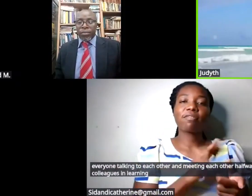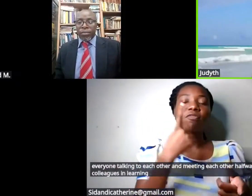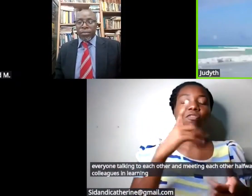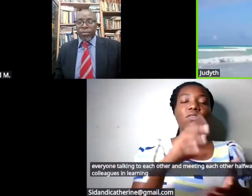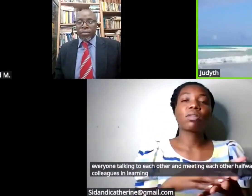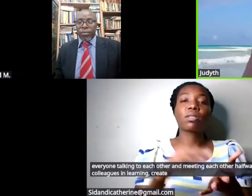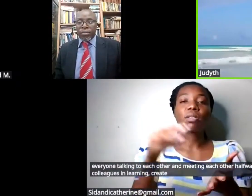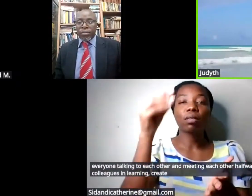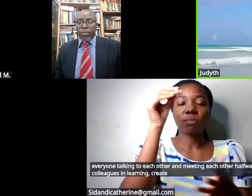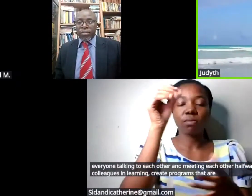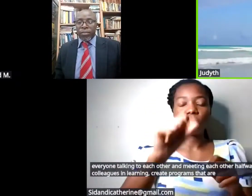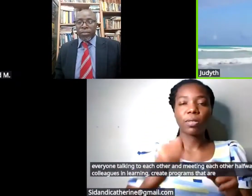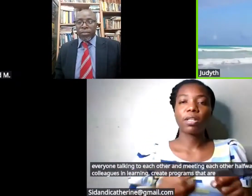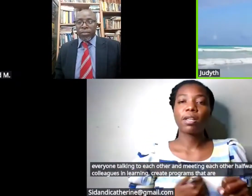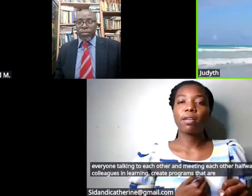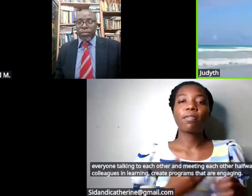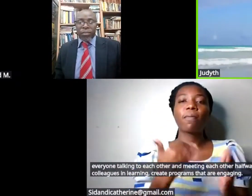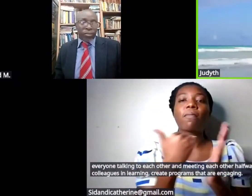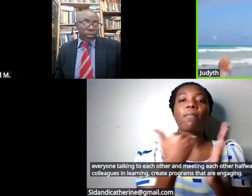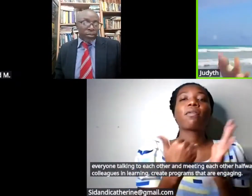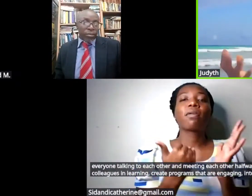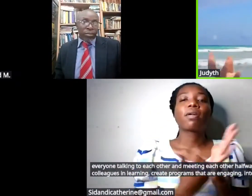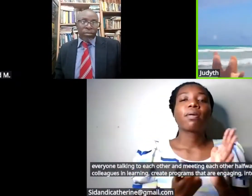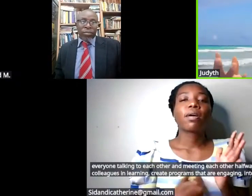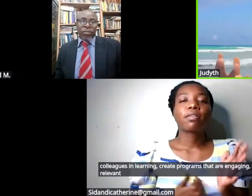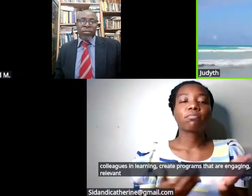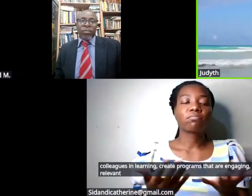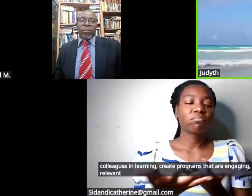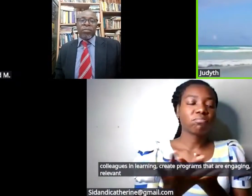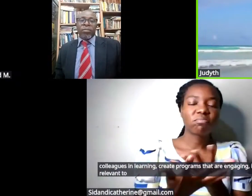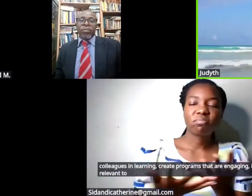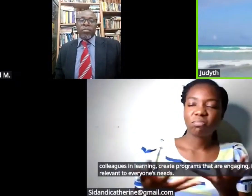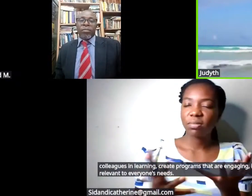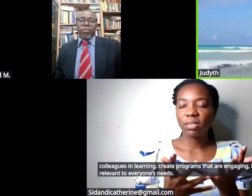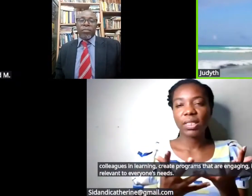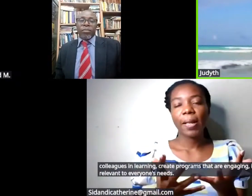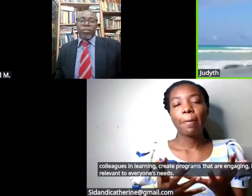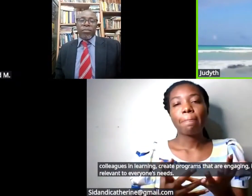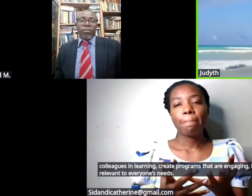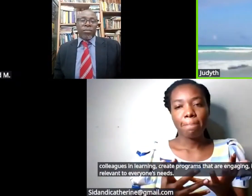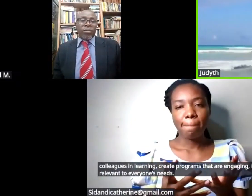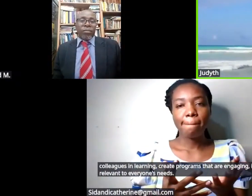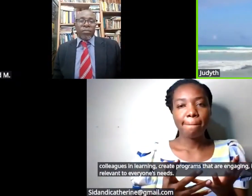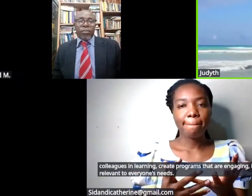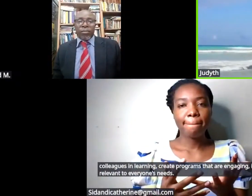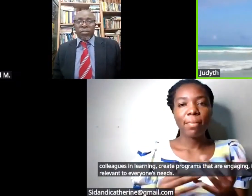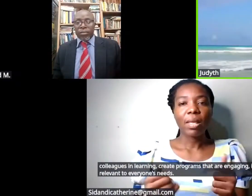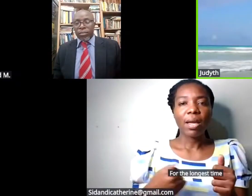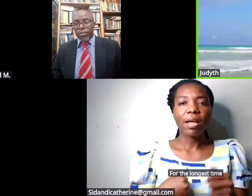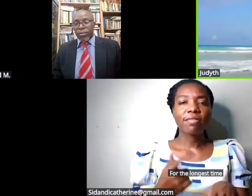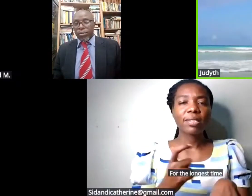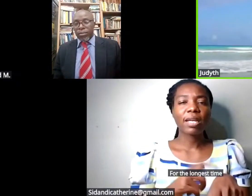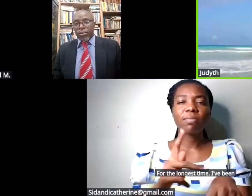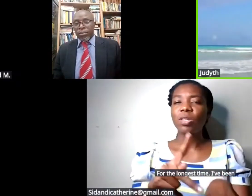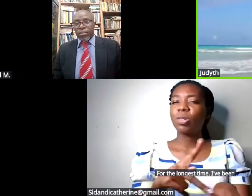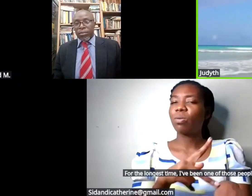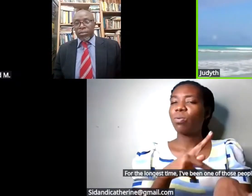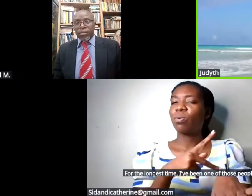programs that are engaging, interactive, and relevant to everyone's needs. For the longest time, I've been one of those people